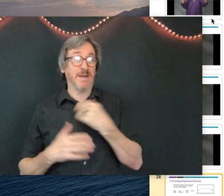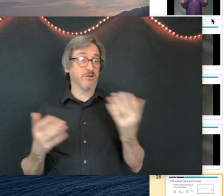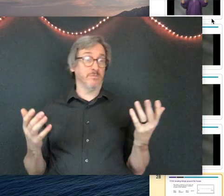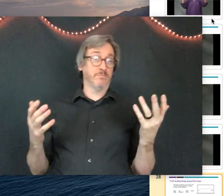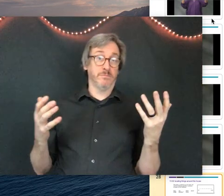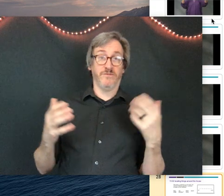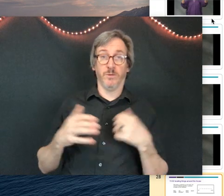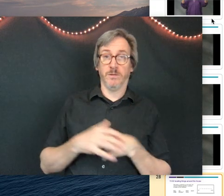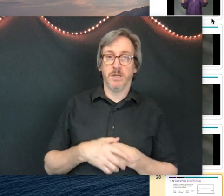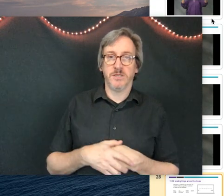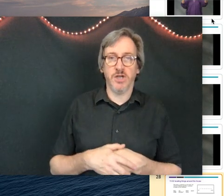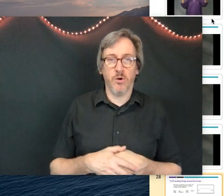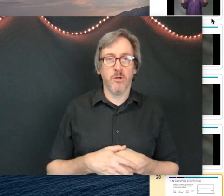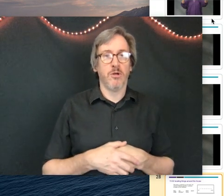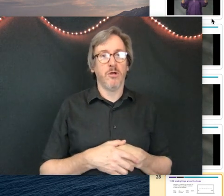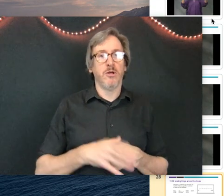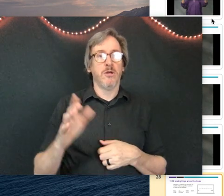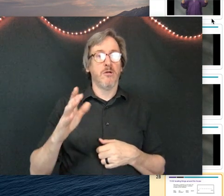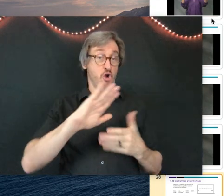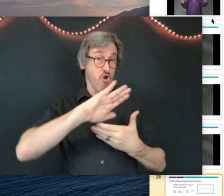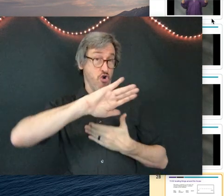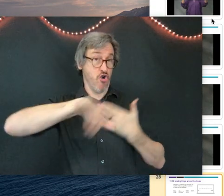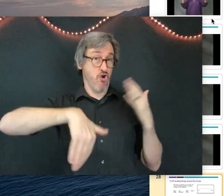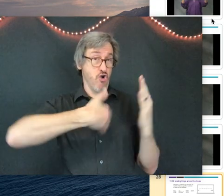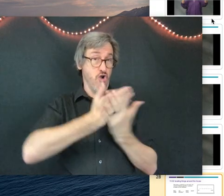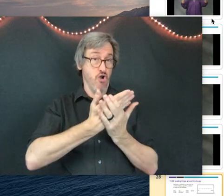a spectrum, if you will.